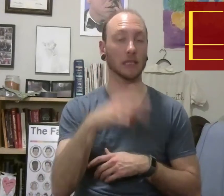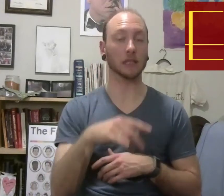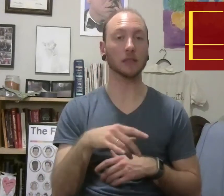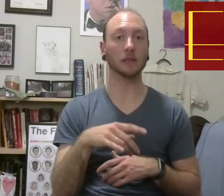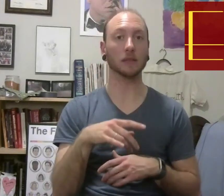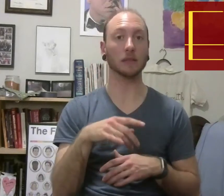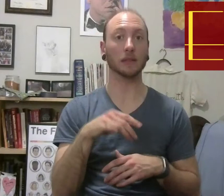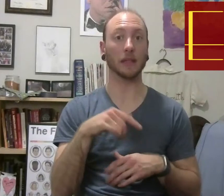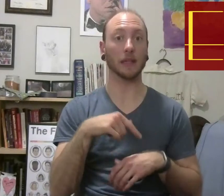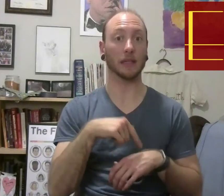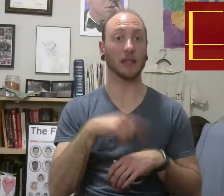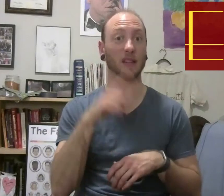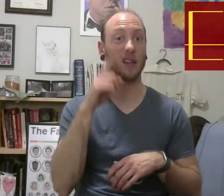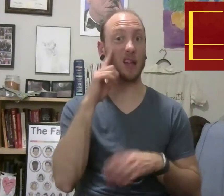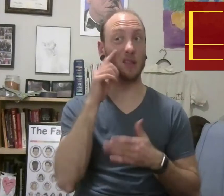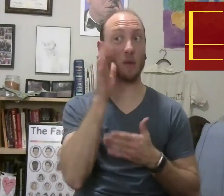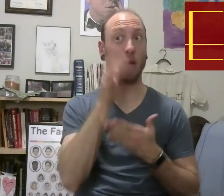it was going to help me get sober.